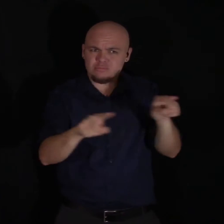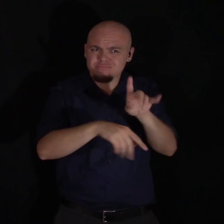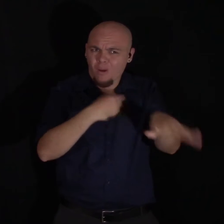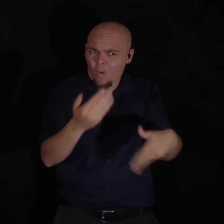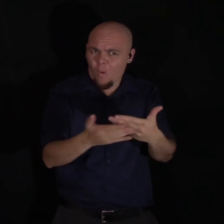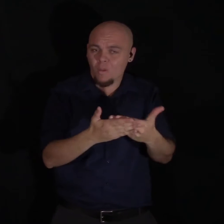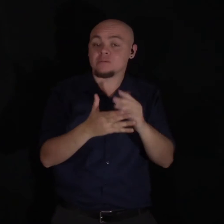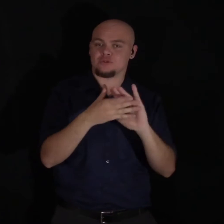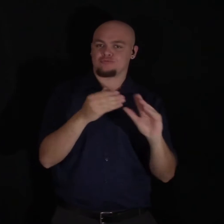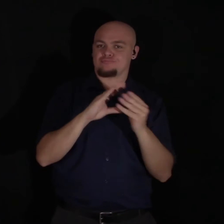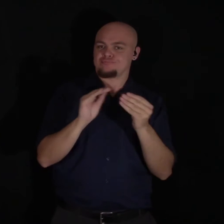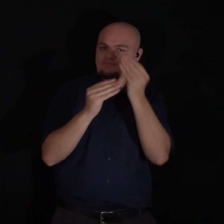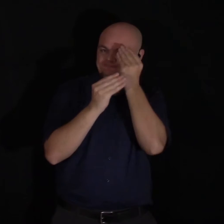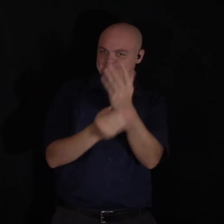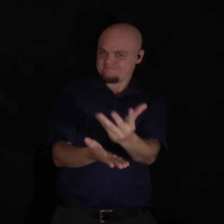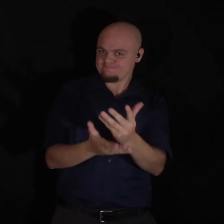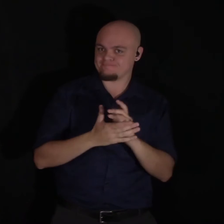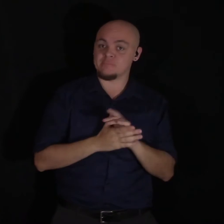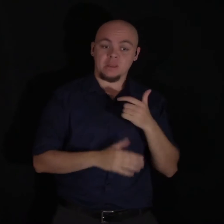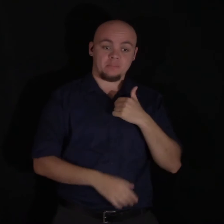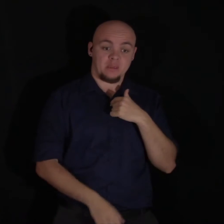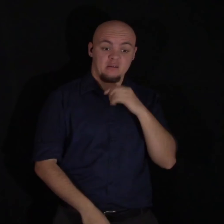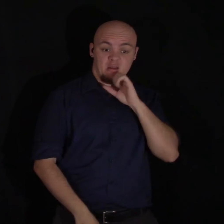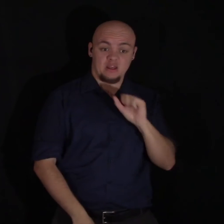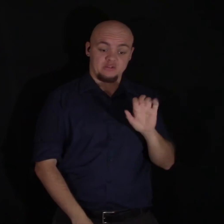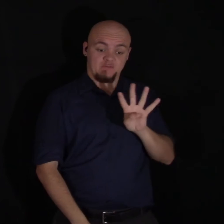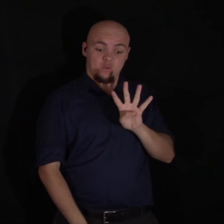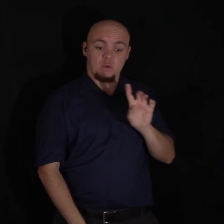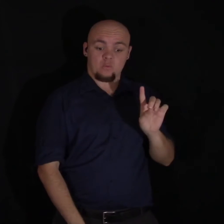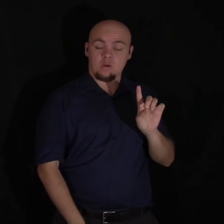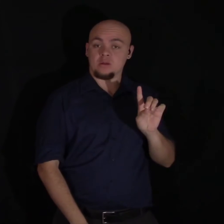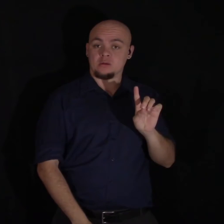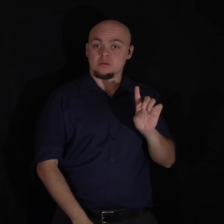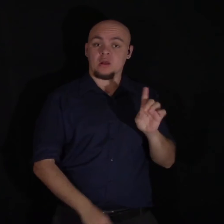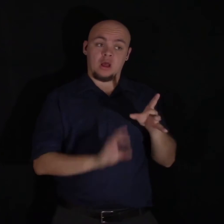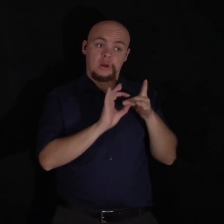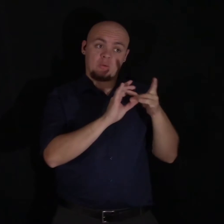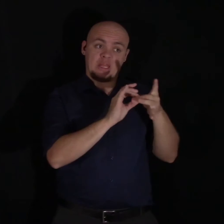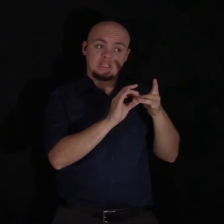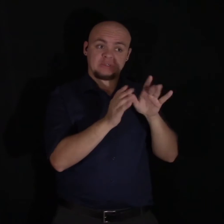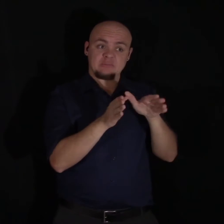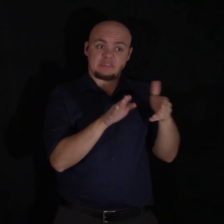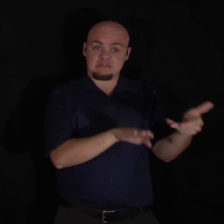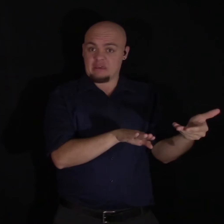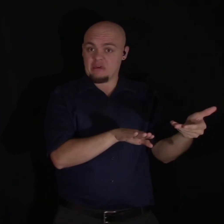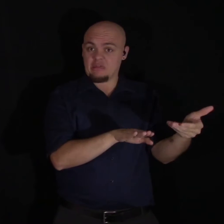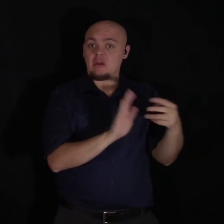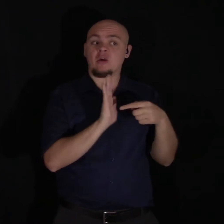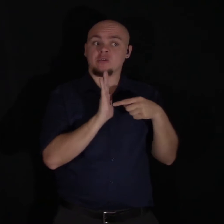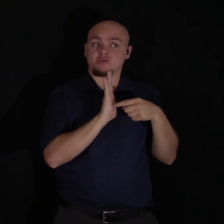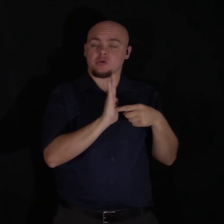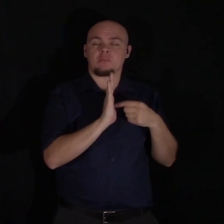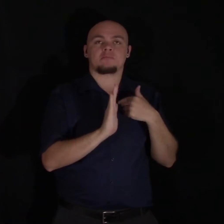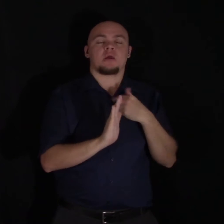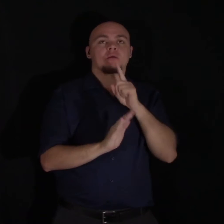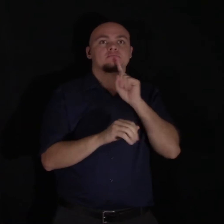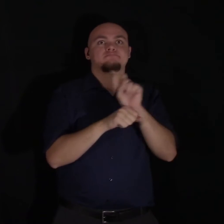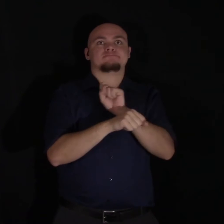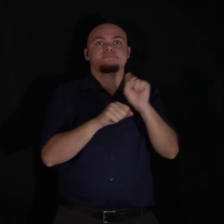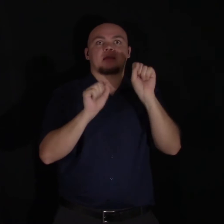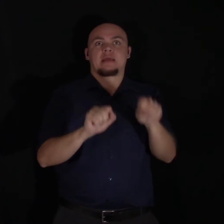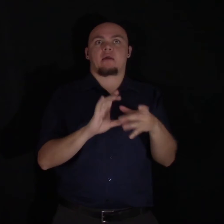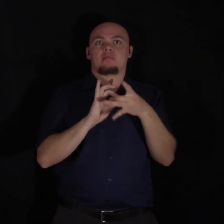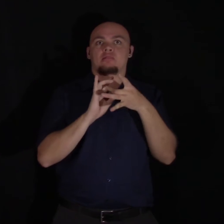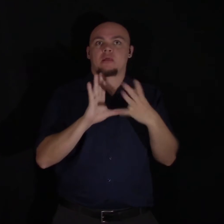story. When I was 41, the death of a relationship showed me how to truly let go